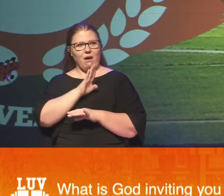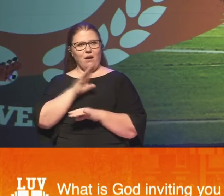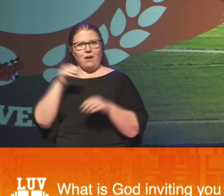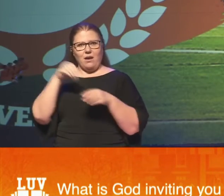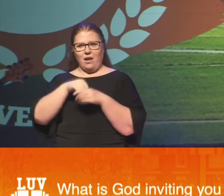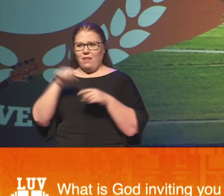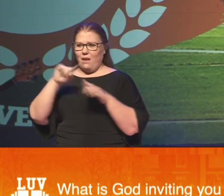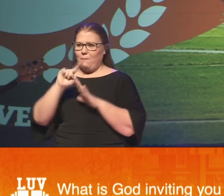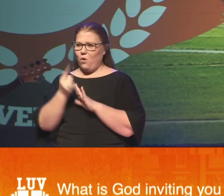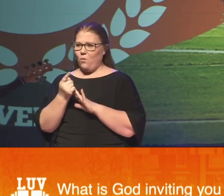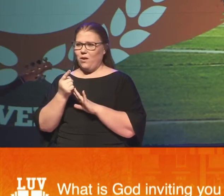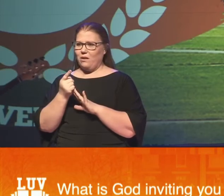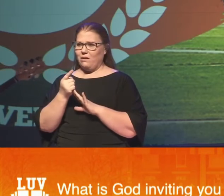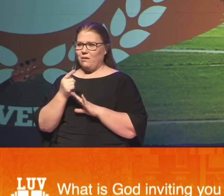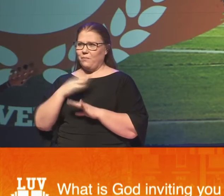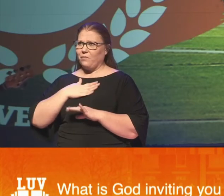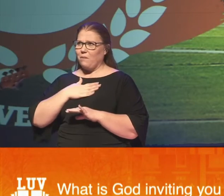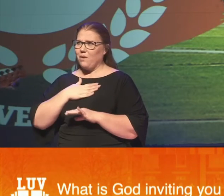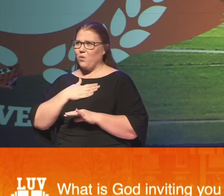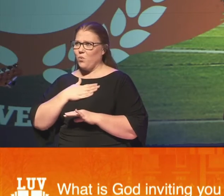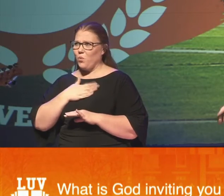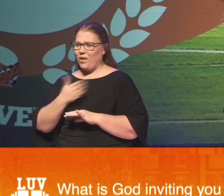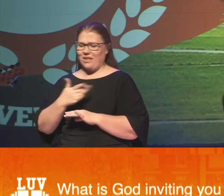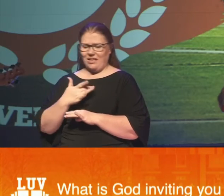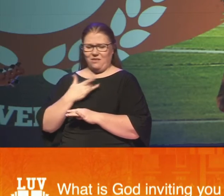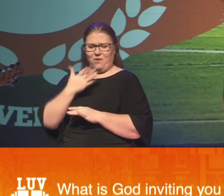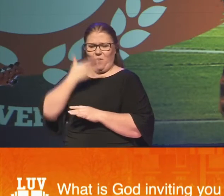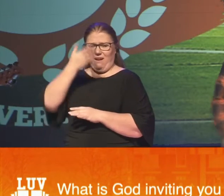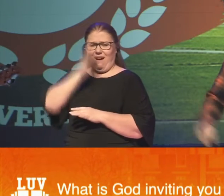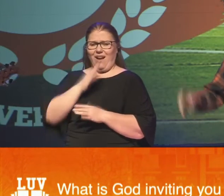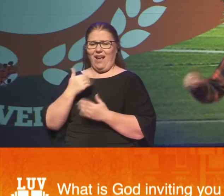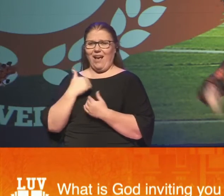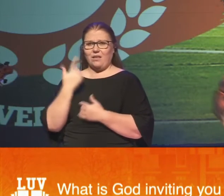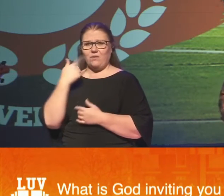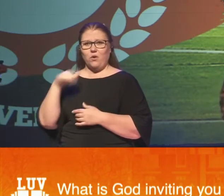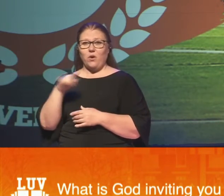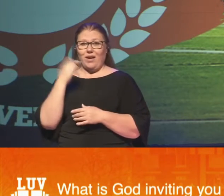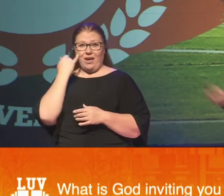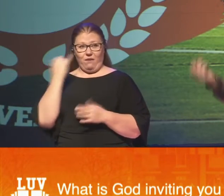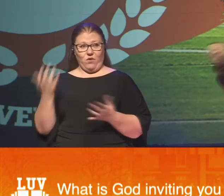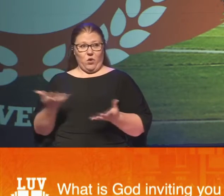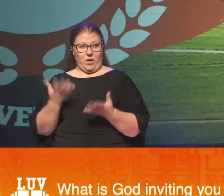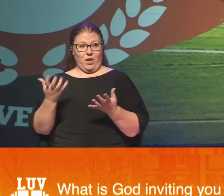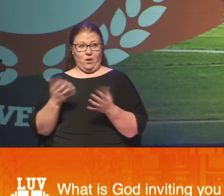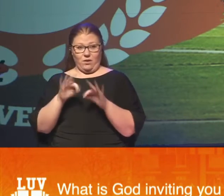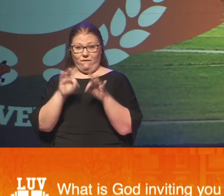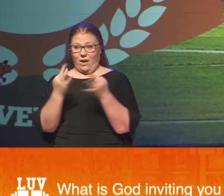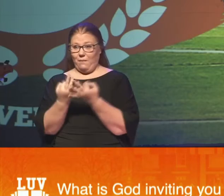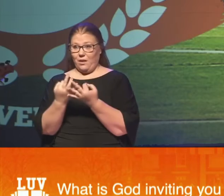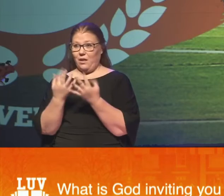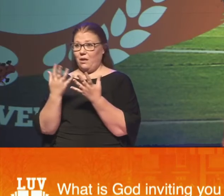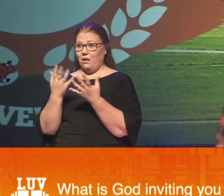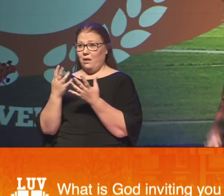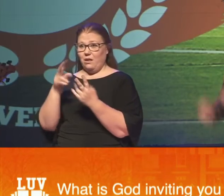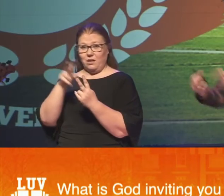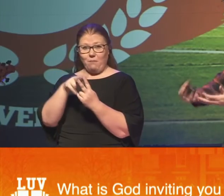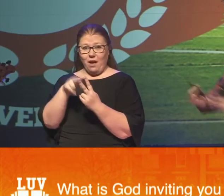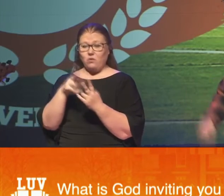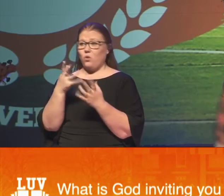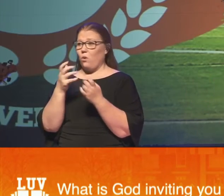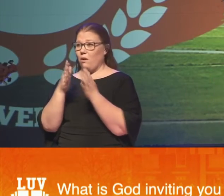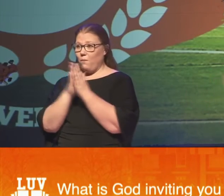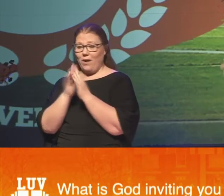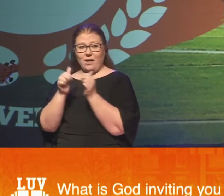moment, open your heart to what God would have for you. If you're here with a family member or a spouse and you'd like to pray together as you